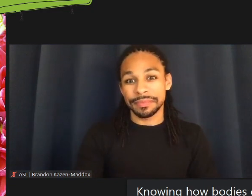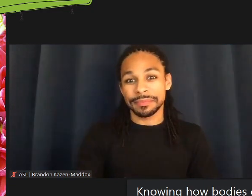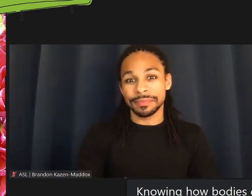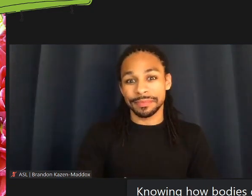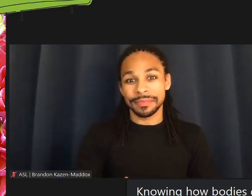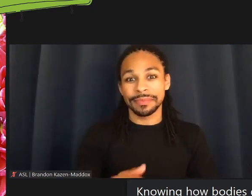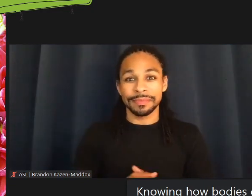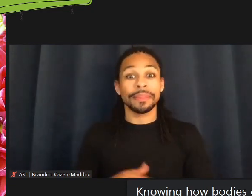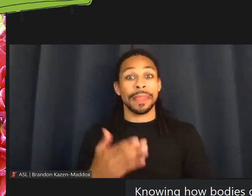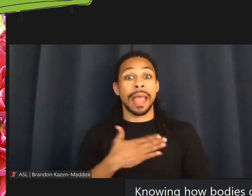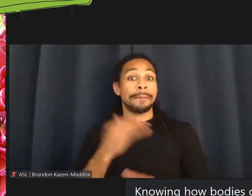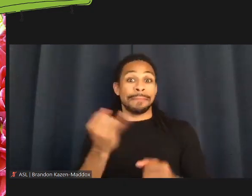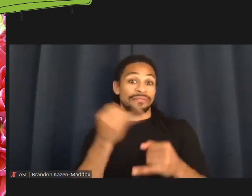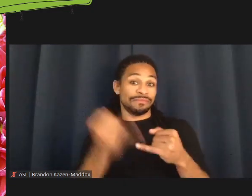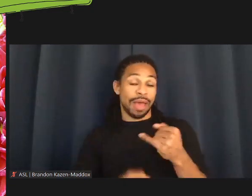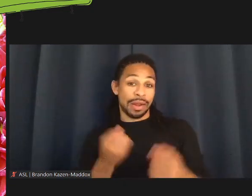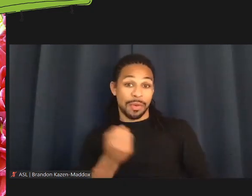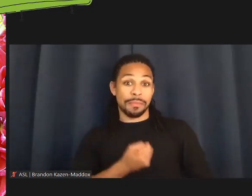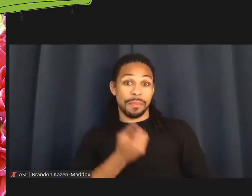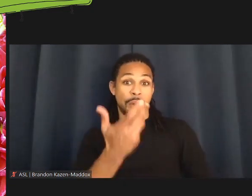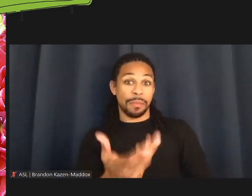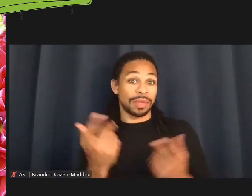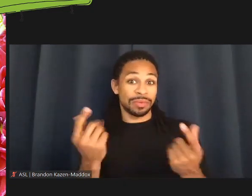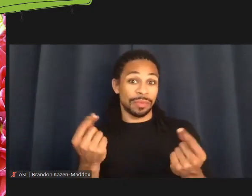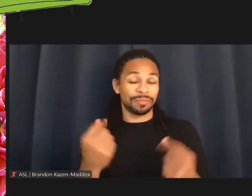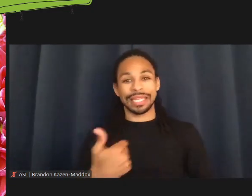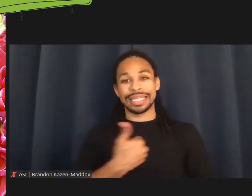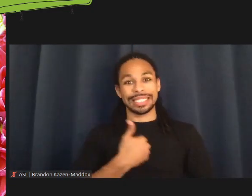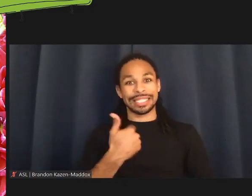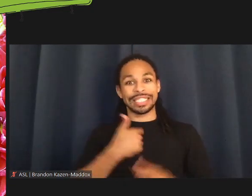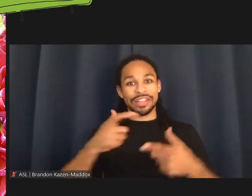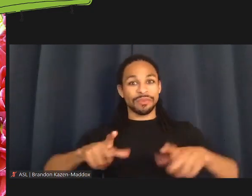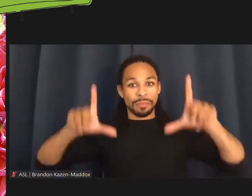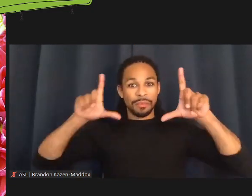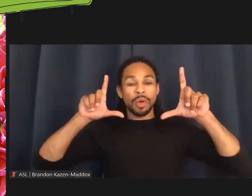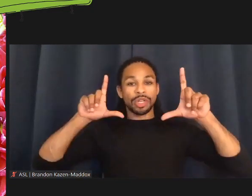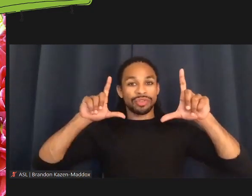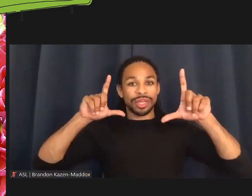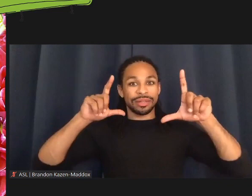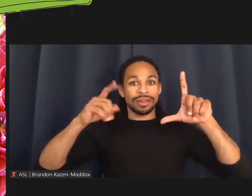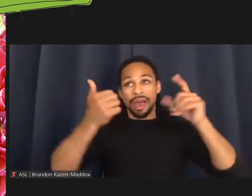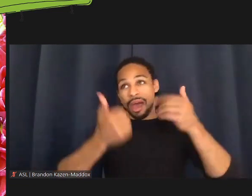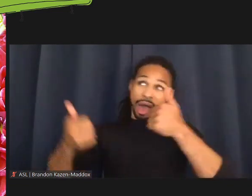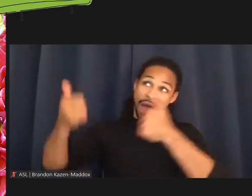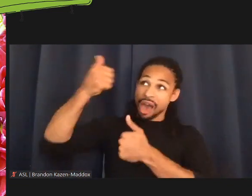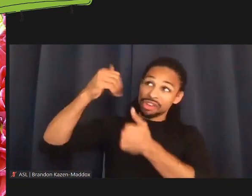And my last poem is Self-Portrait Under Quarantine.